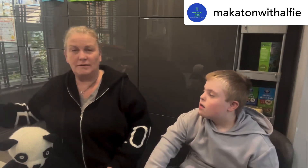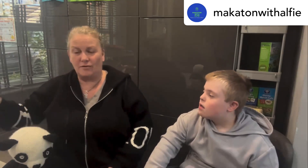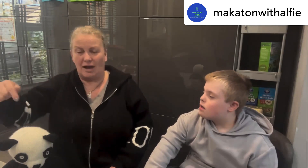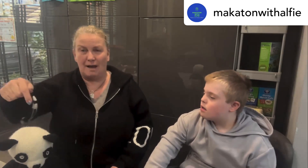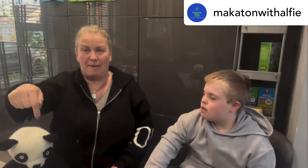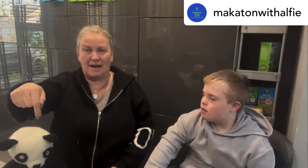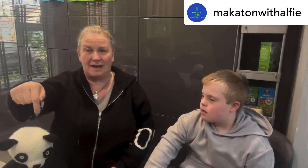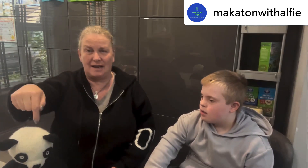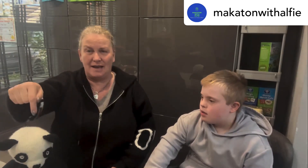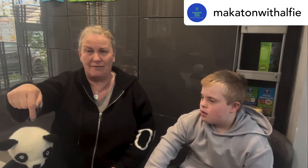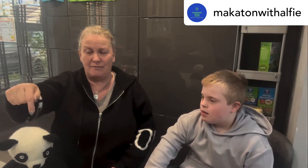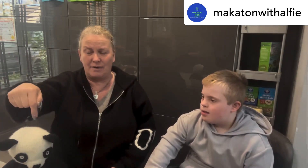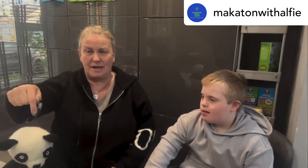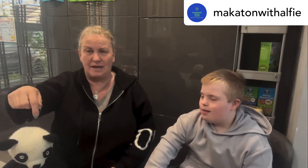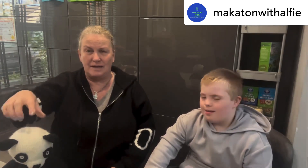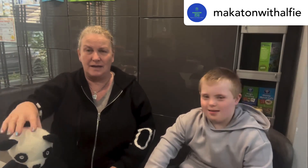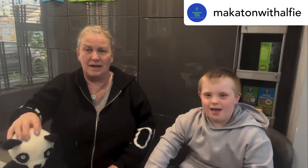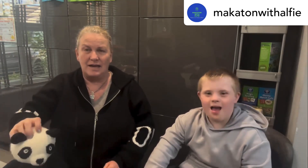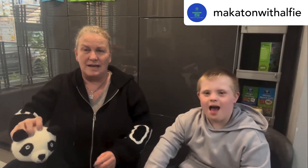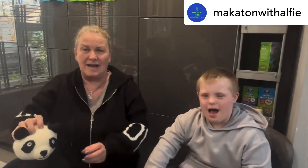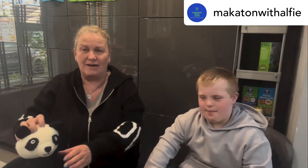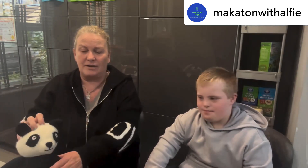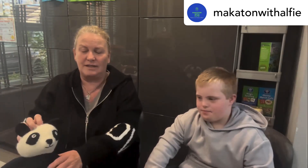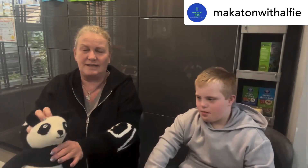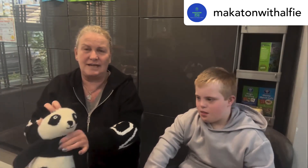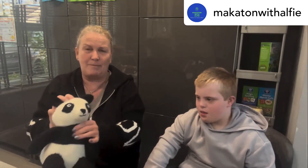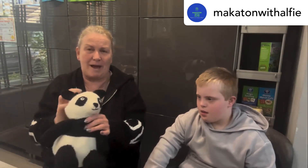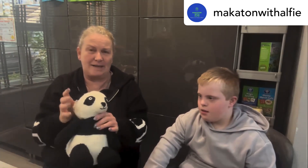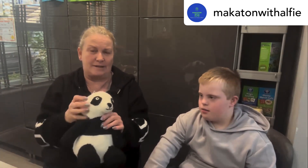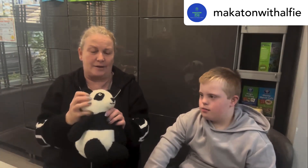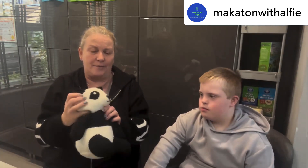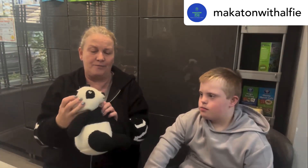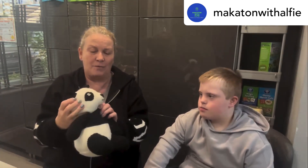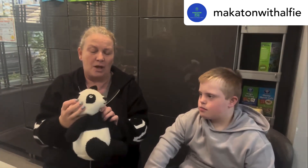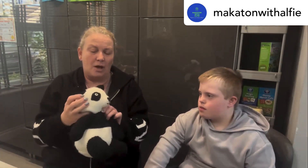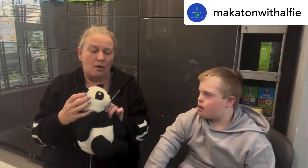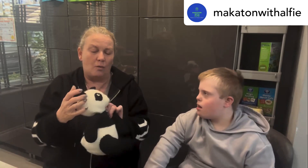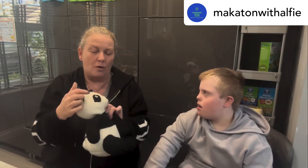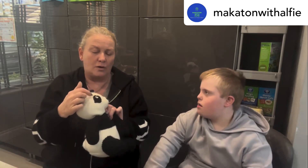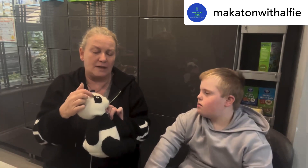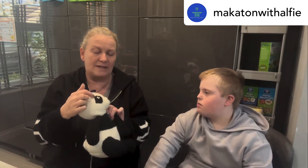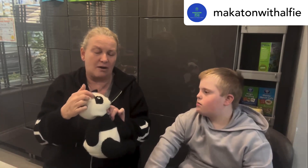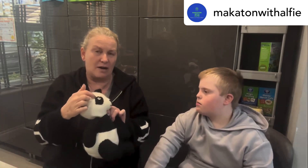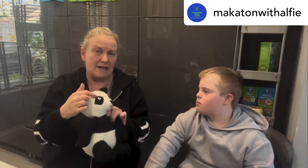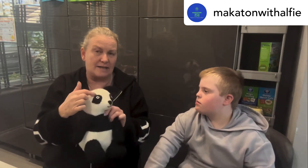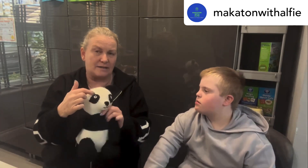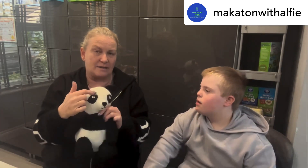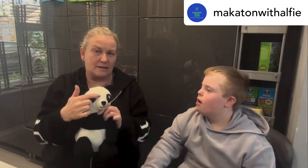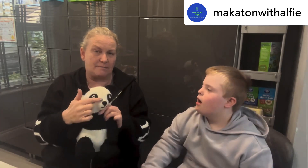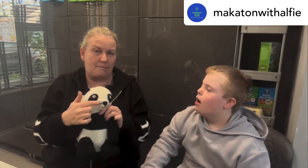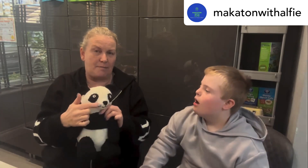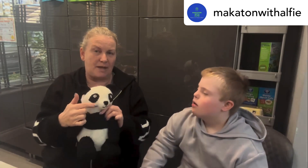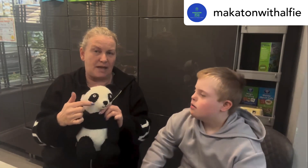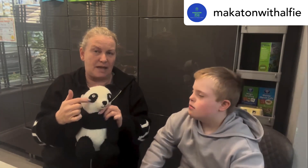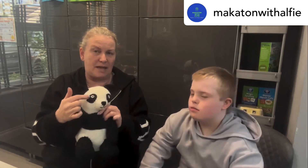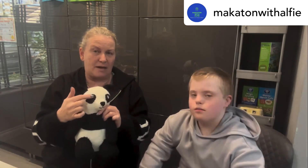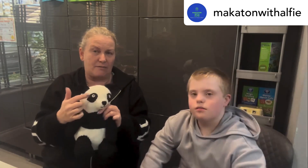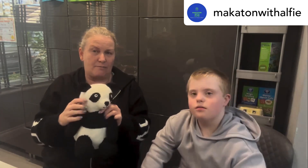got our panda here, haven't we? Yeah. Now, can you see the panda? What, look at his eyes. There's these big